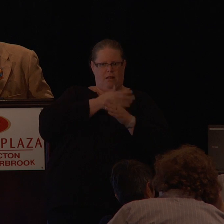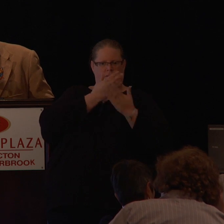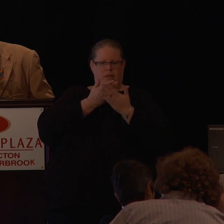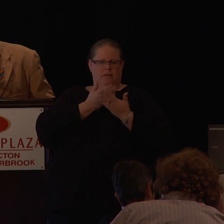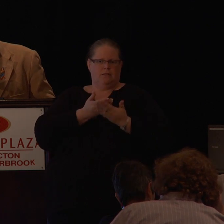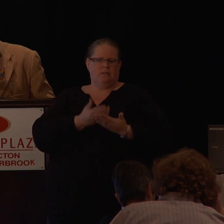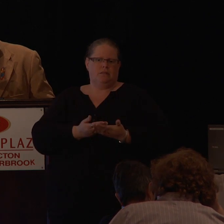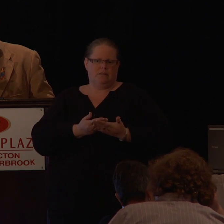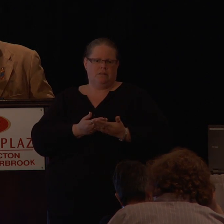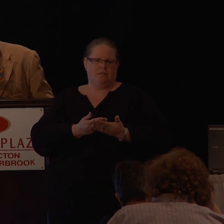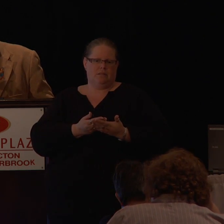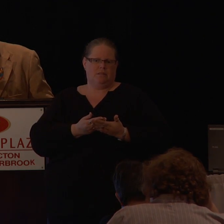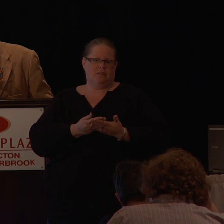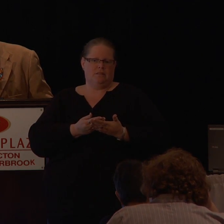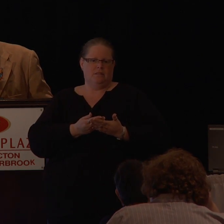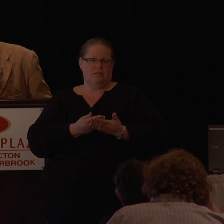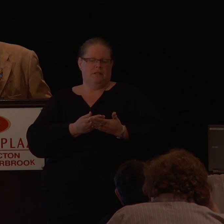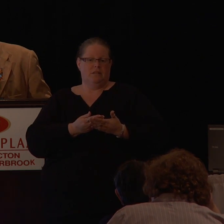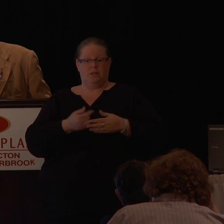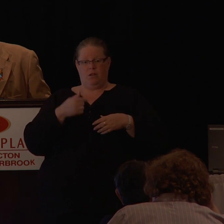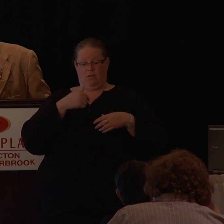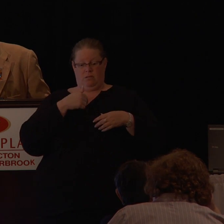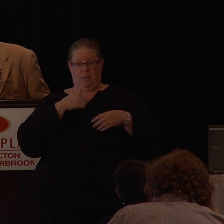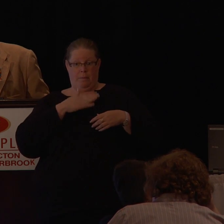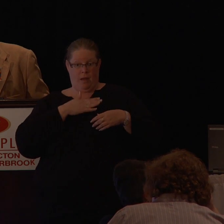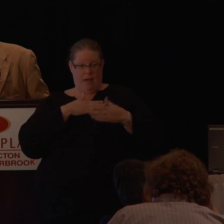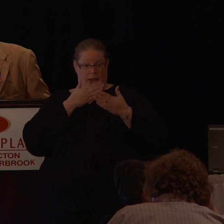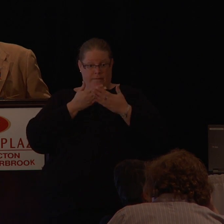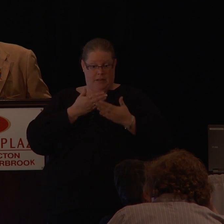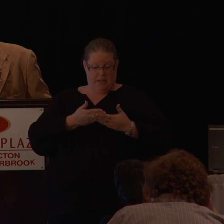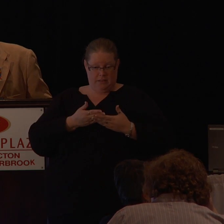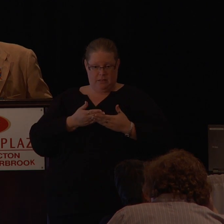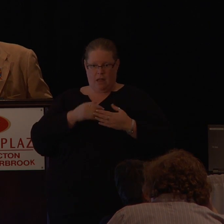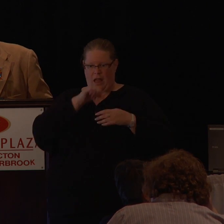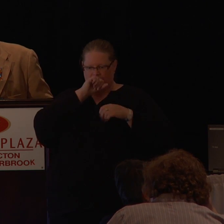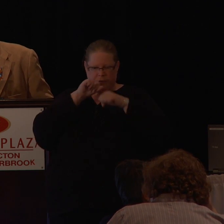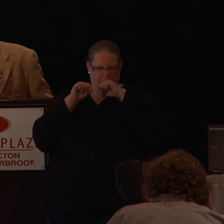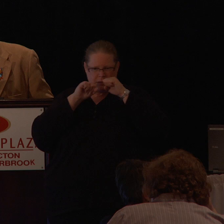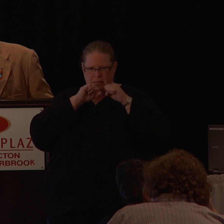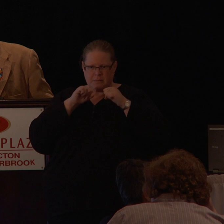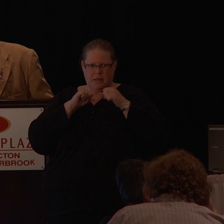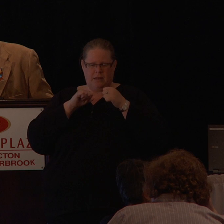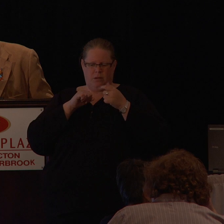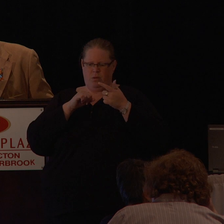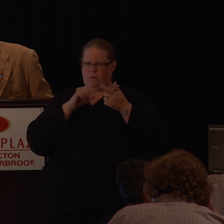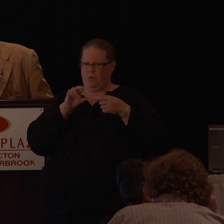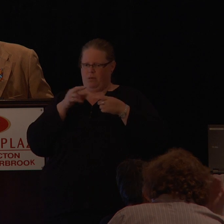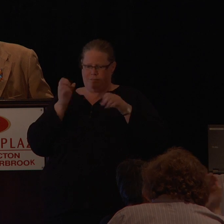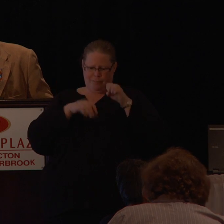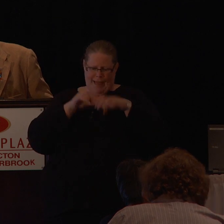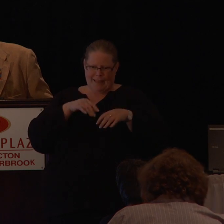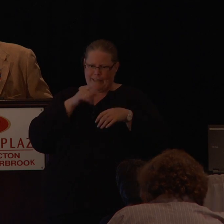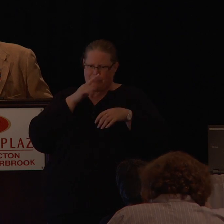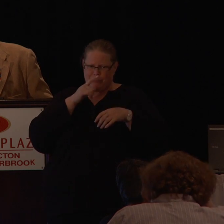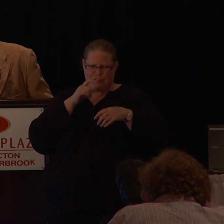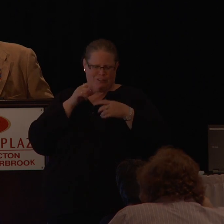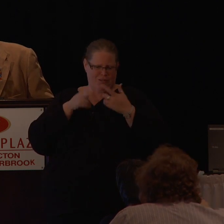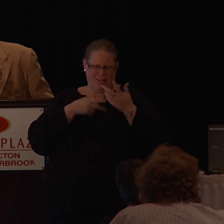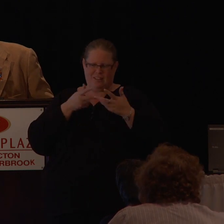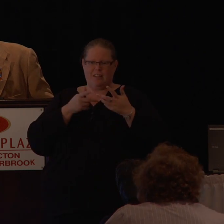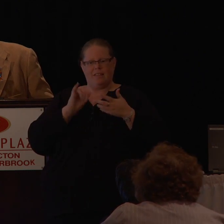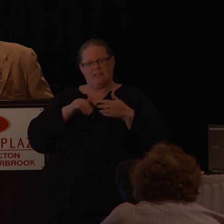your evidence includes bitten hands and wrists, parents can't ignore that. We'd probably be charged if we did in most